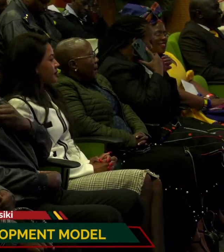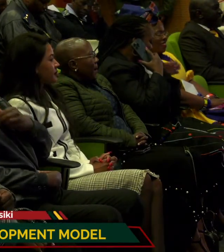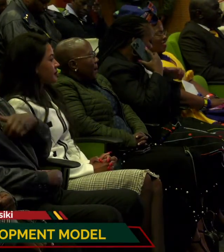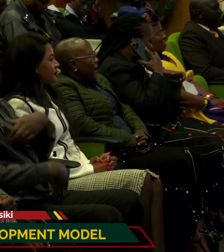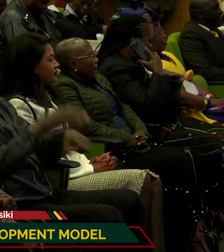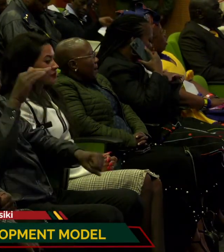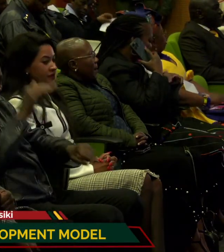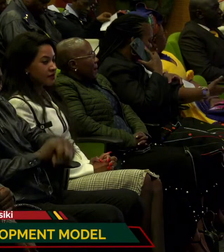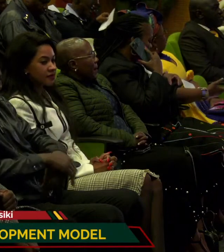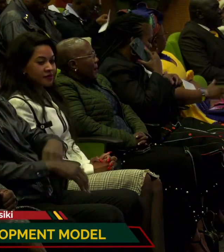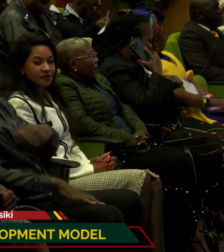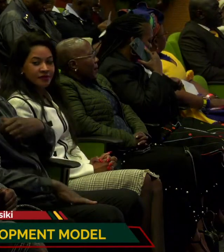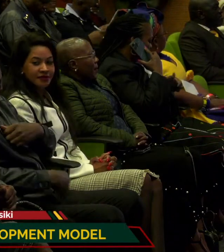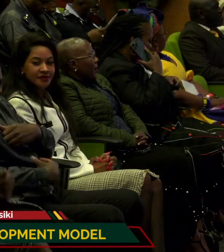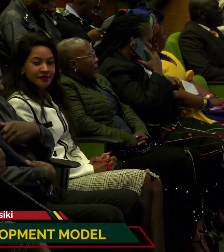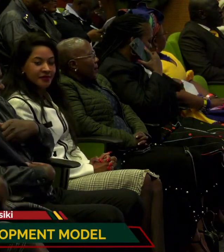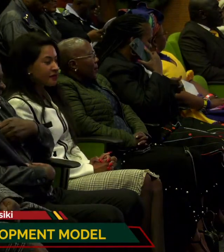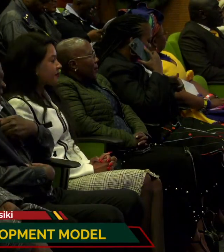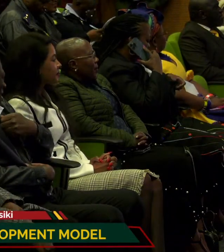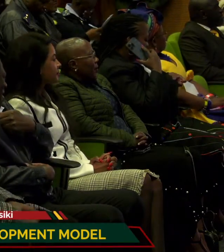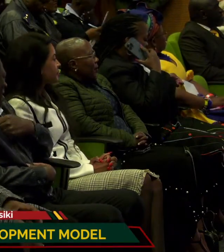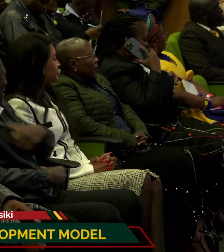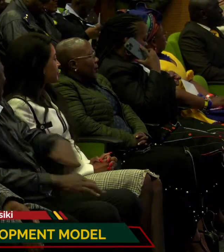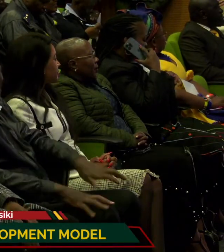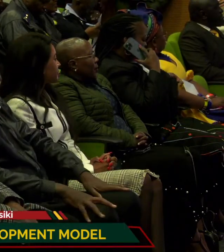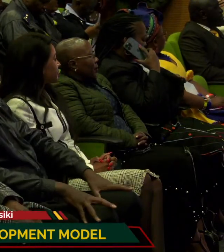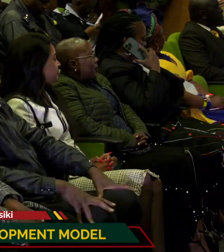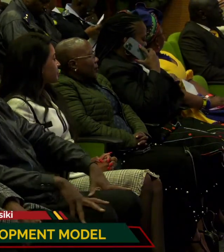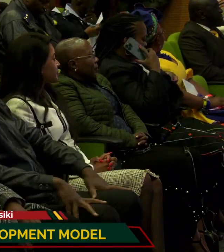Technical team, come closer.